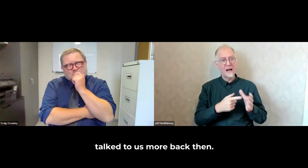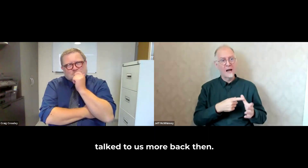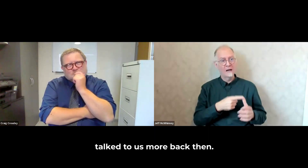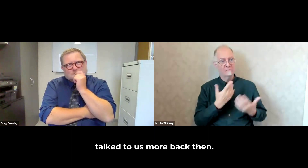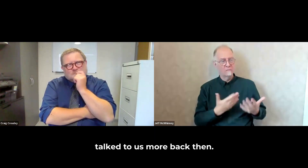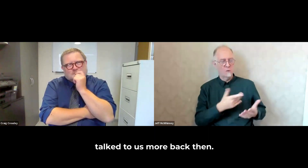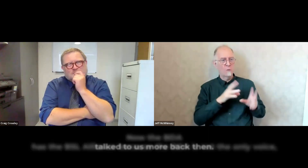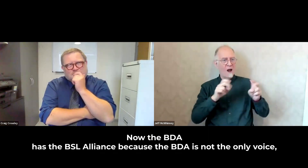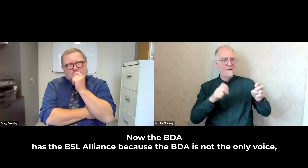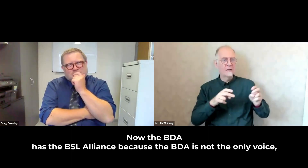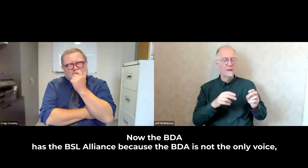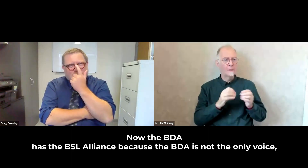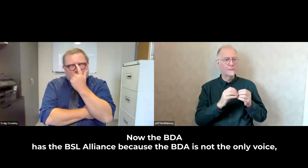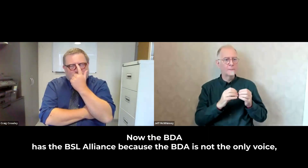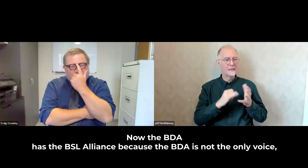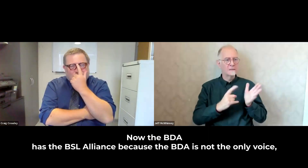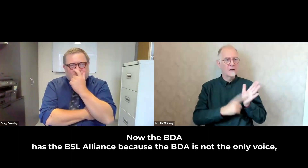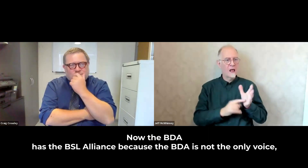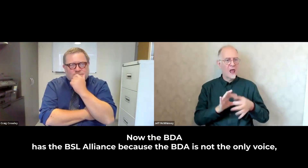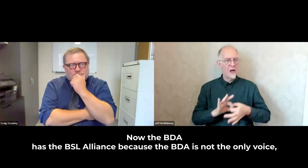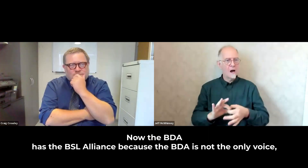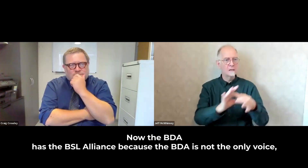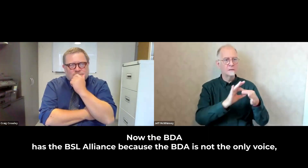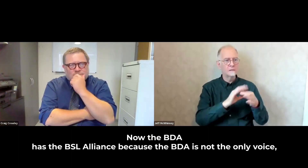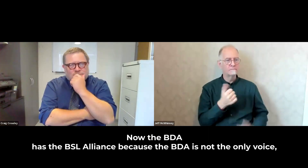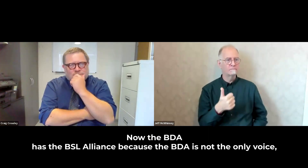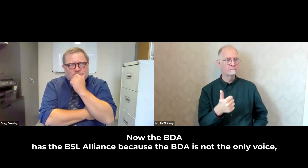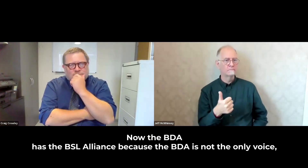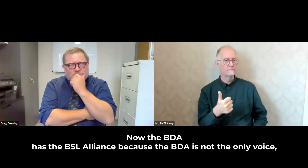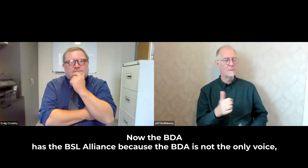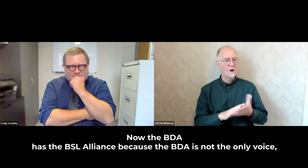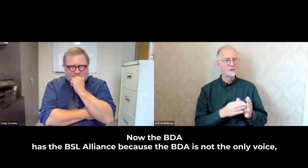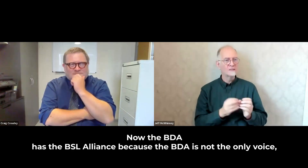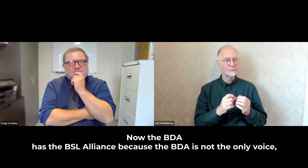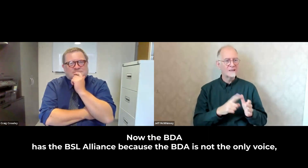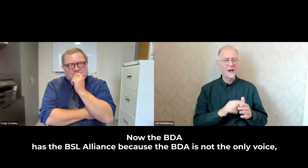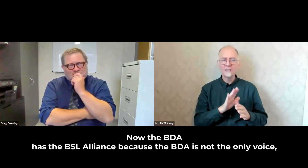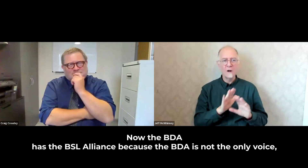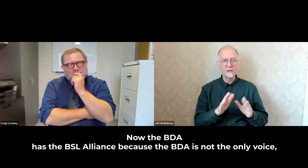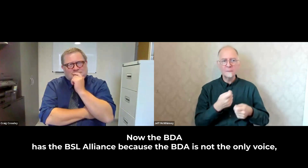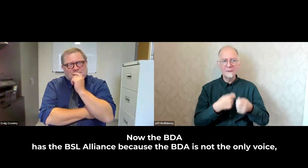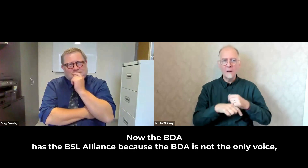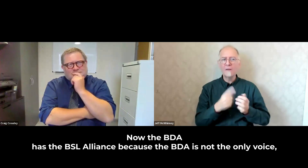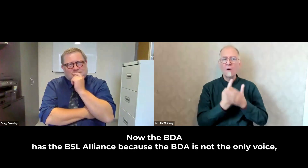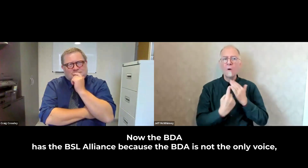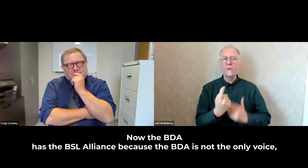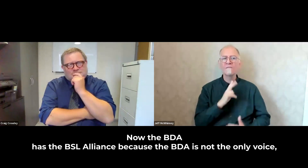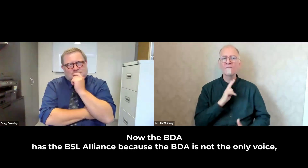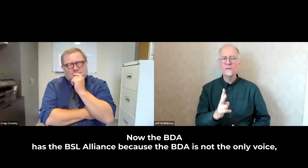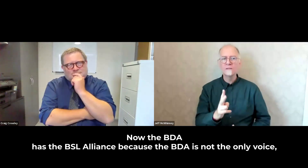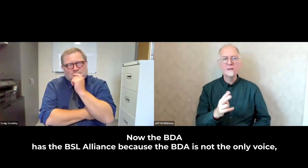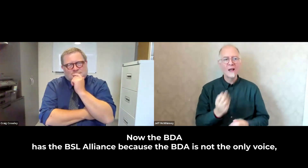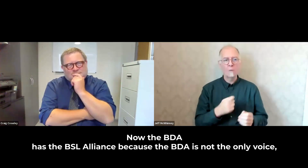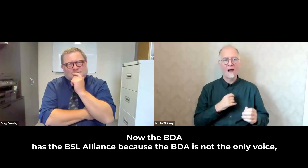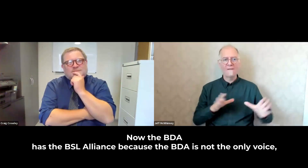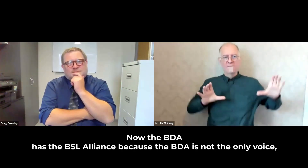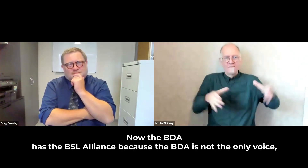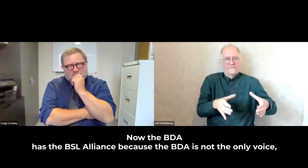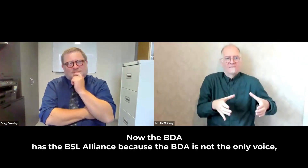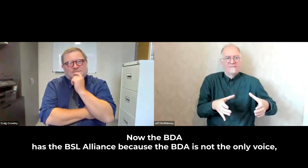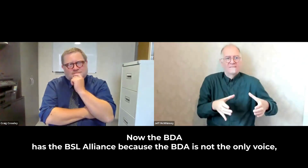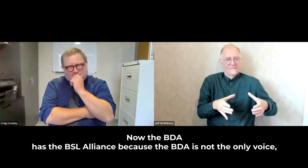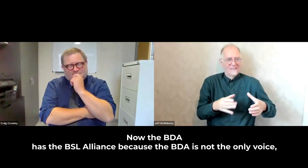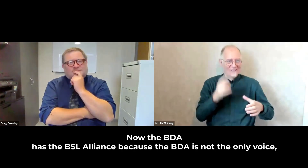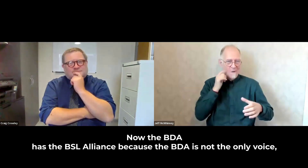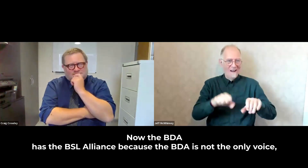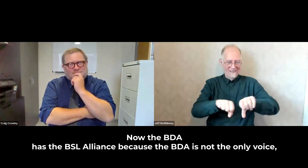to us more back then. Now the BDA now has the BSL Alliance, because